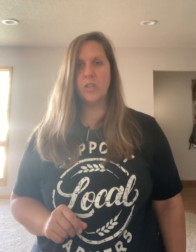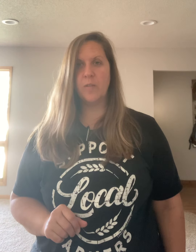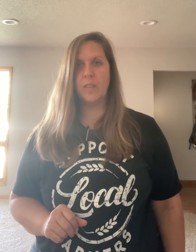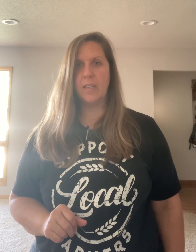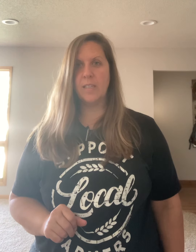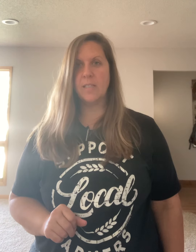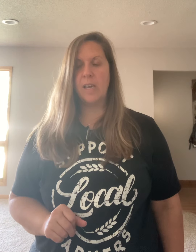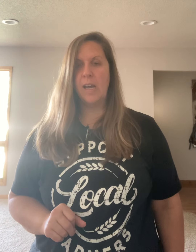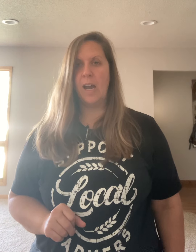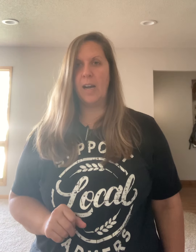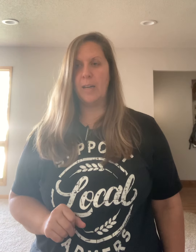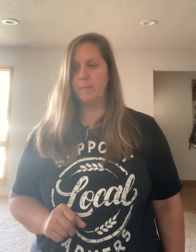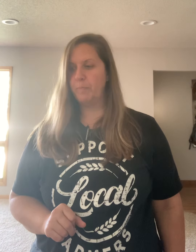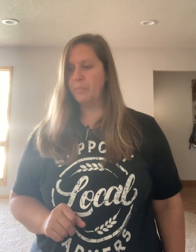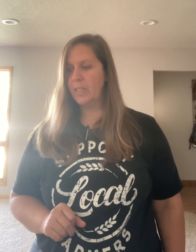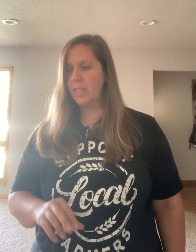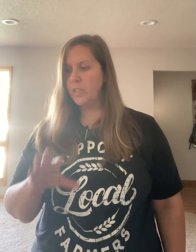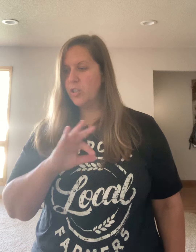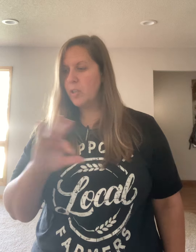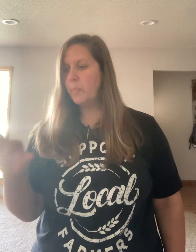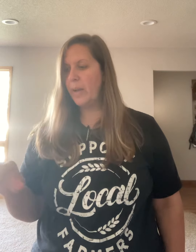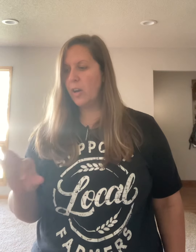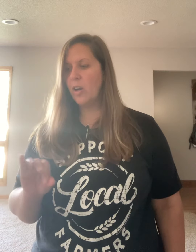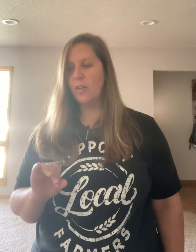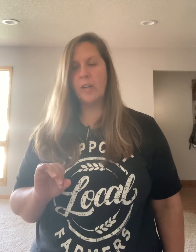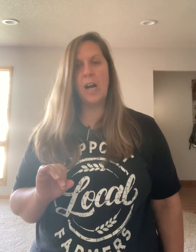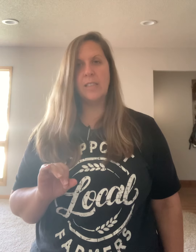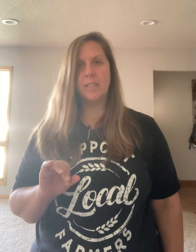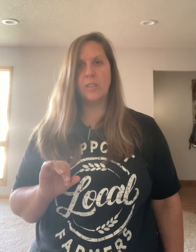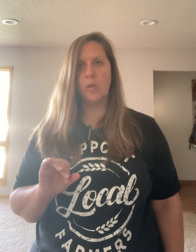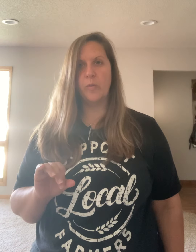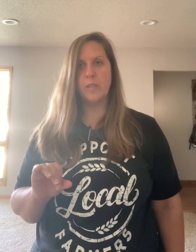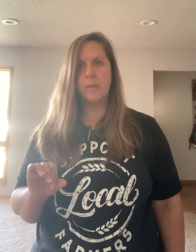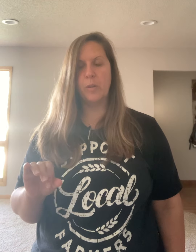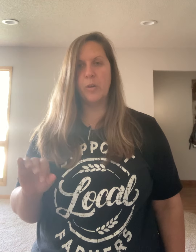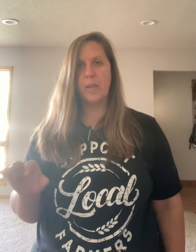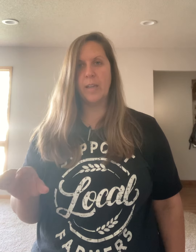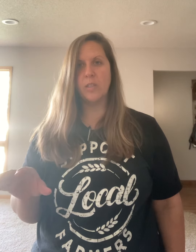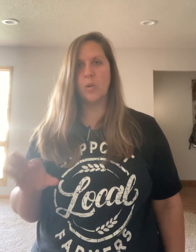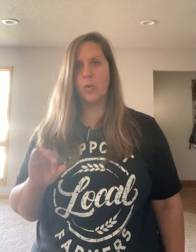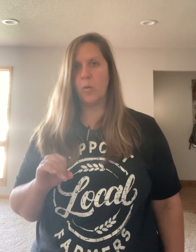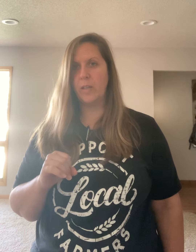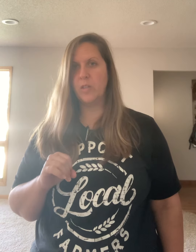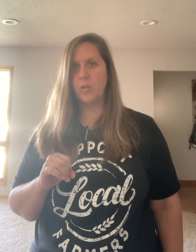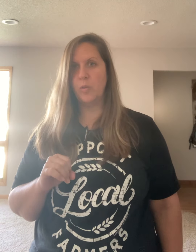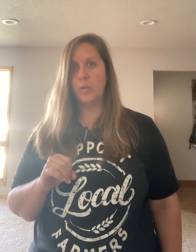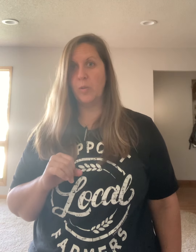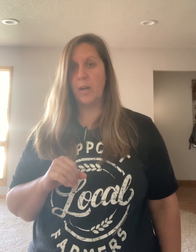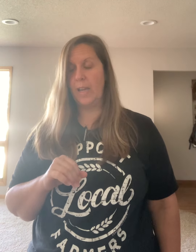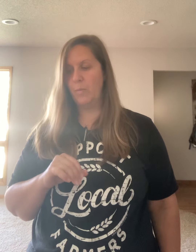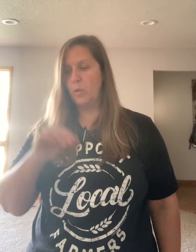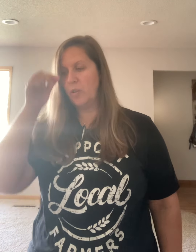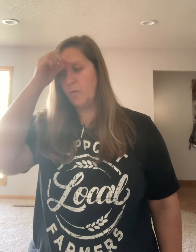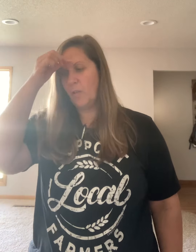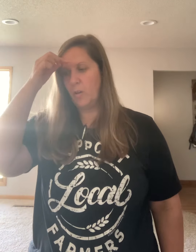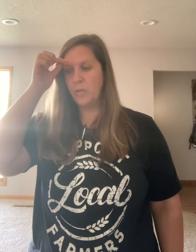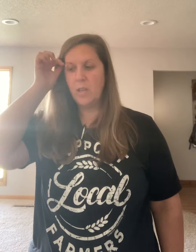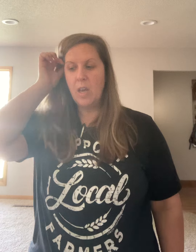of these. Each pair of gods is known for similar things, so we're going to do a hand motion for those.